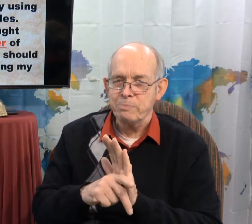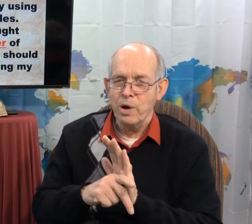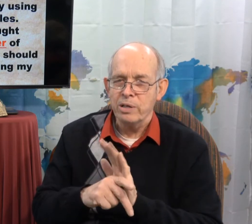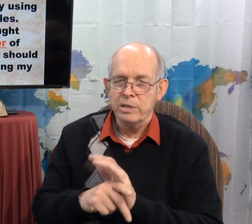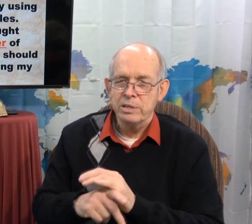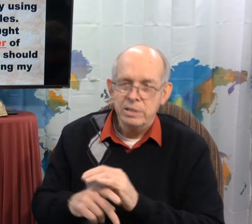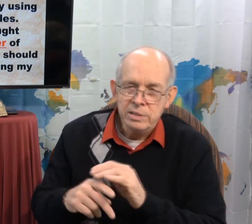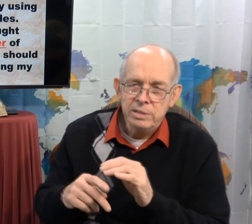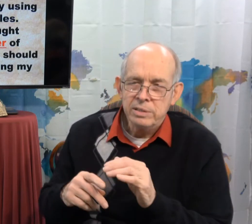Christopher.